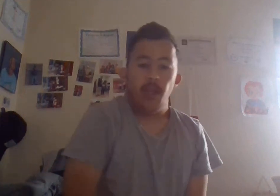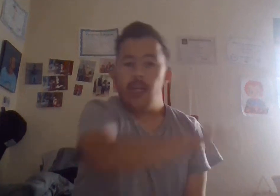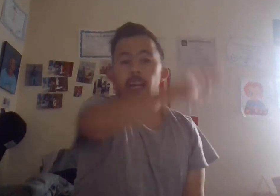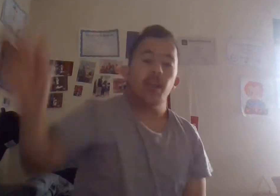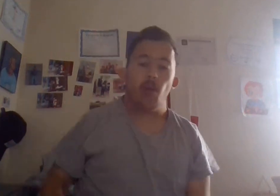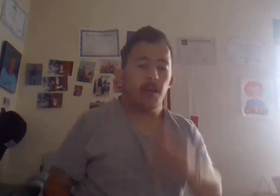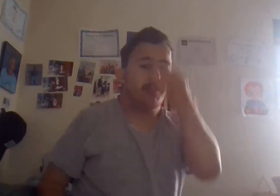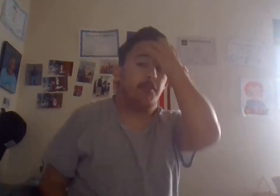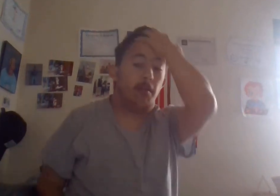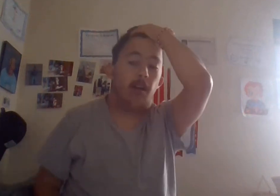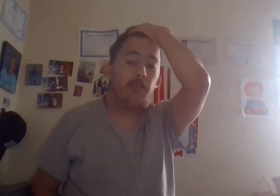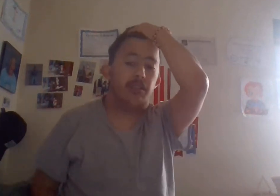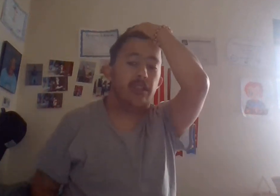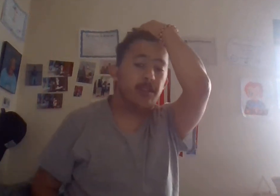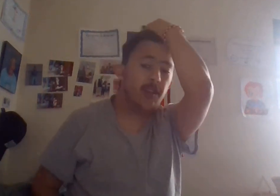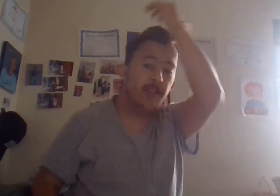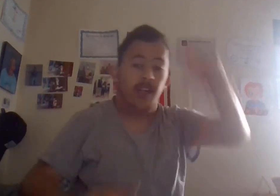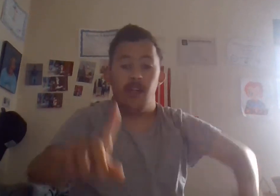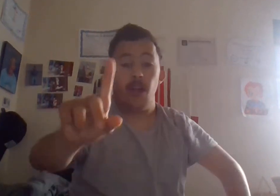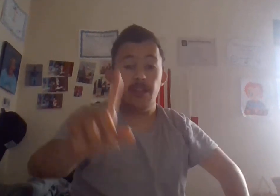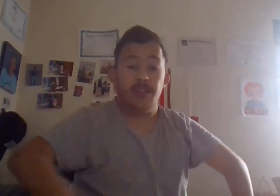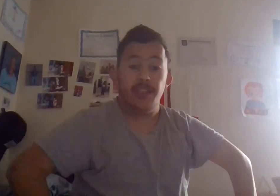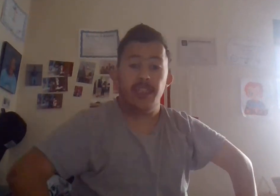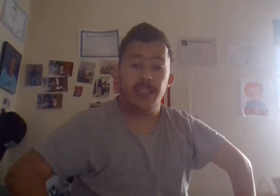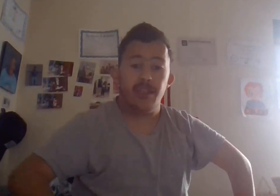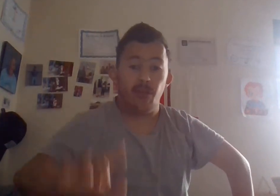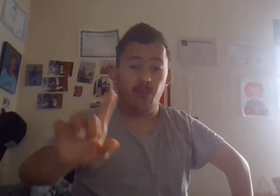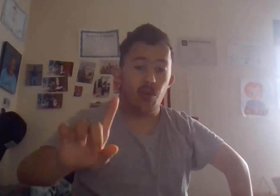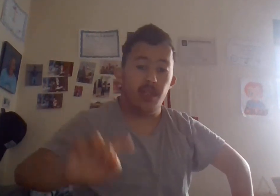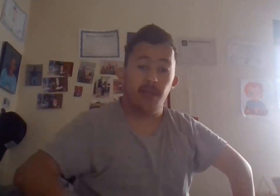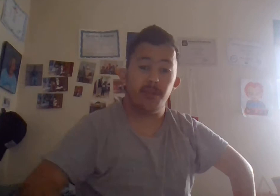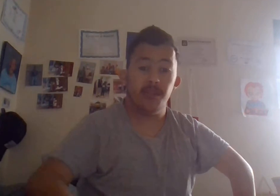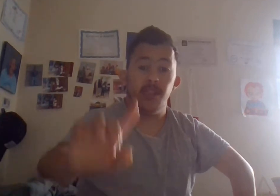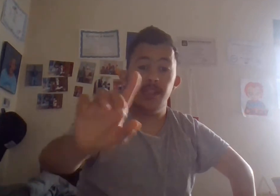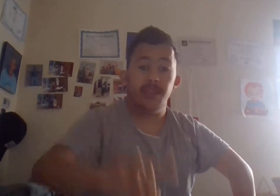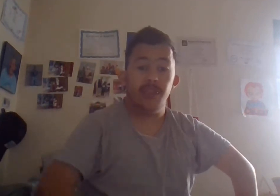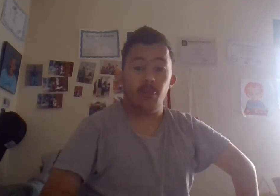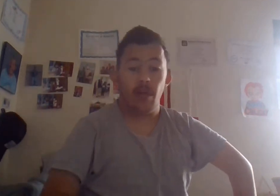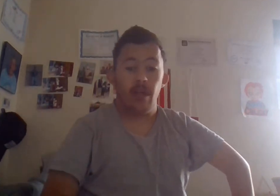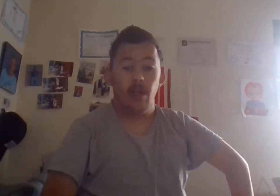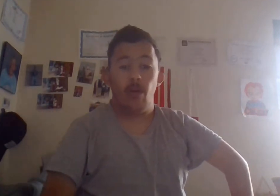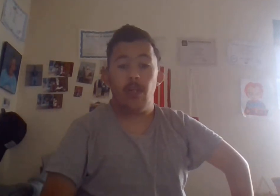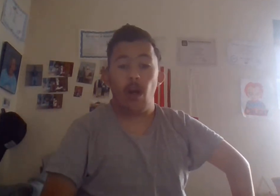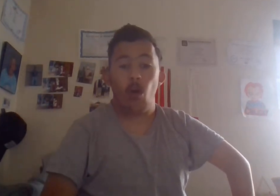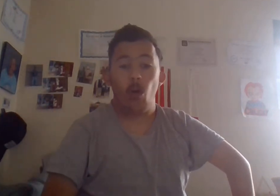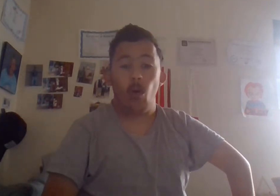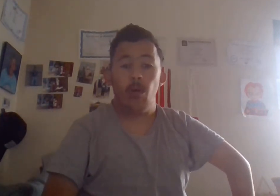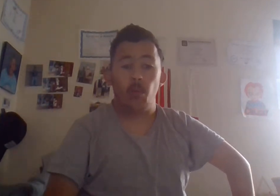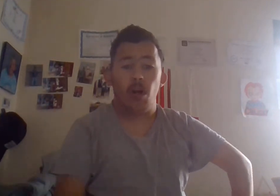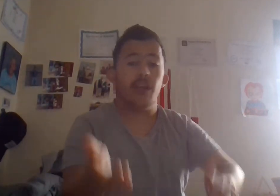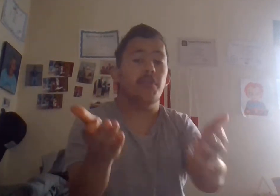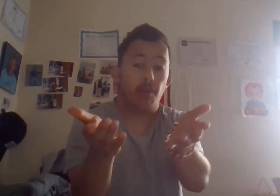He then walked to my reality talk show. And this is the first ever scene where. Yeah, oh, you're walking to my real